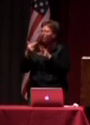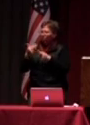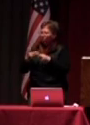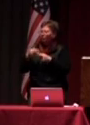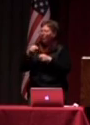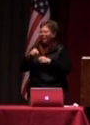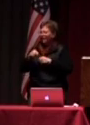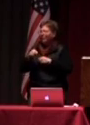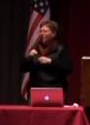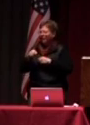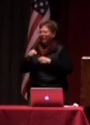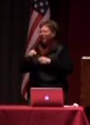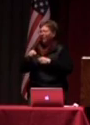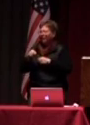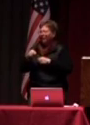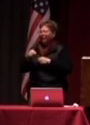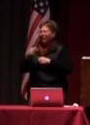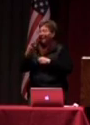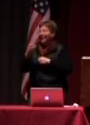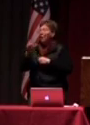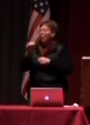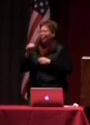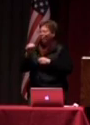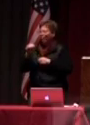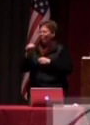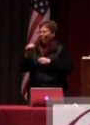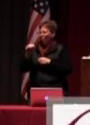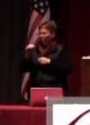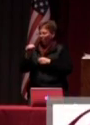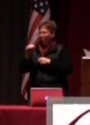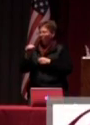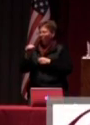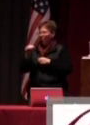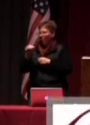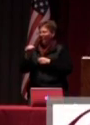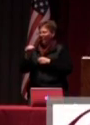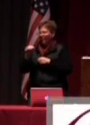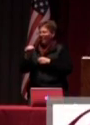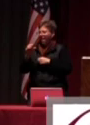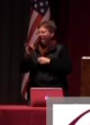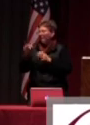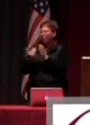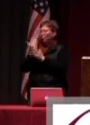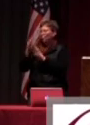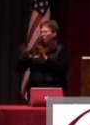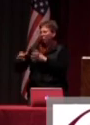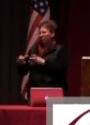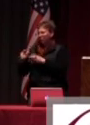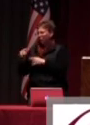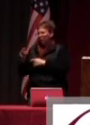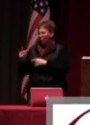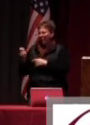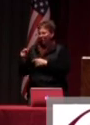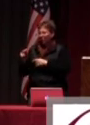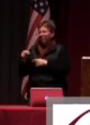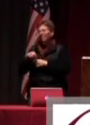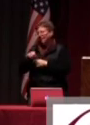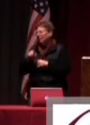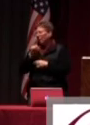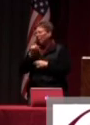héros régénérateur, the hero who regenerated France, who literally gave it new life. And he was definitely a